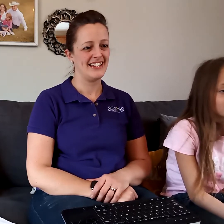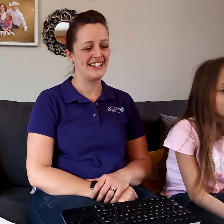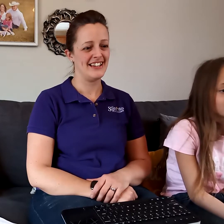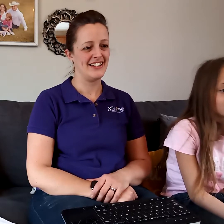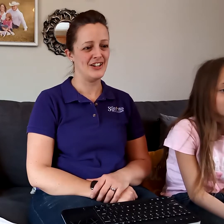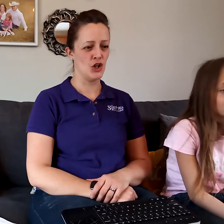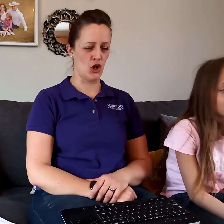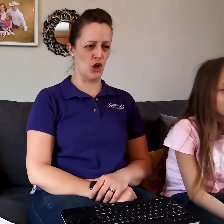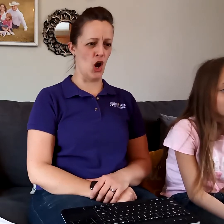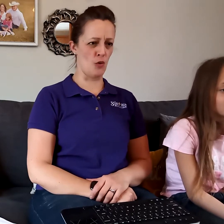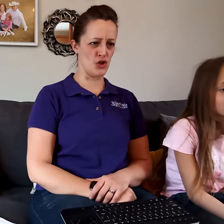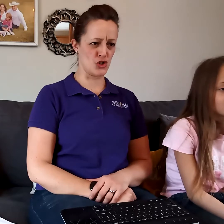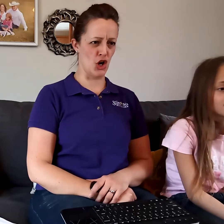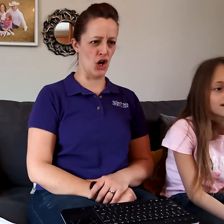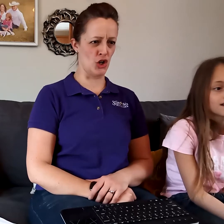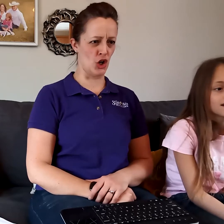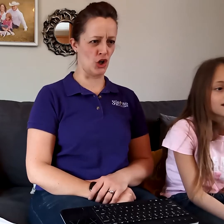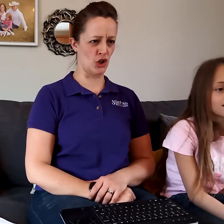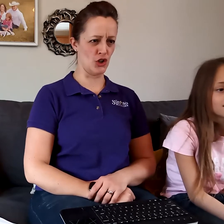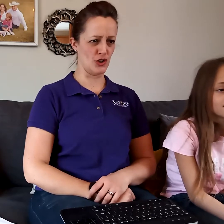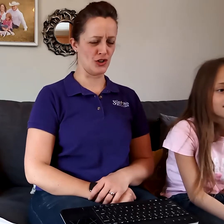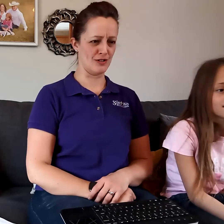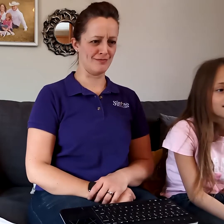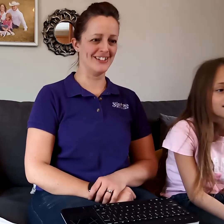T-A-N-N-E-R. That was Tanner.